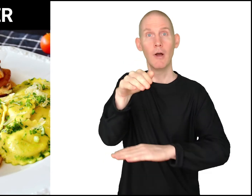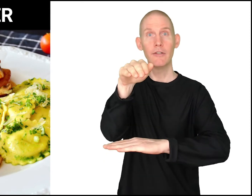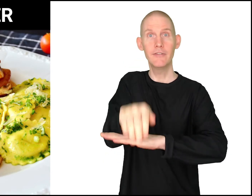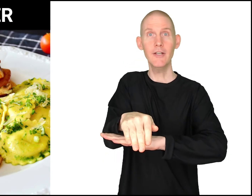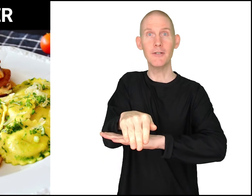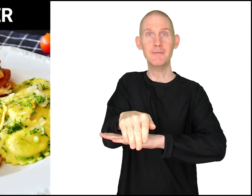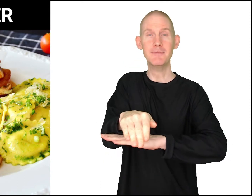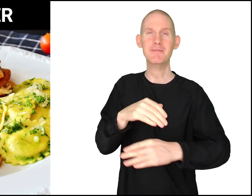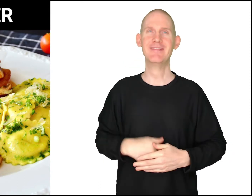Dinner.